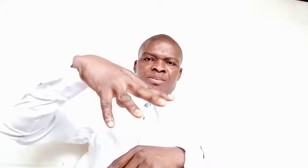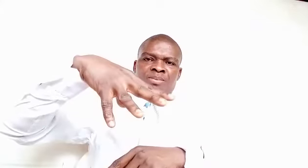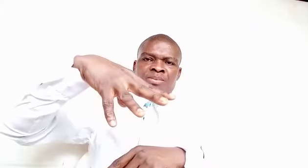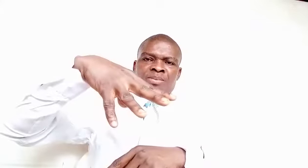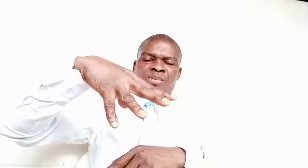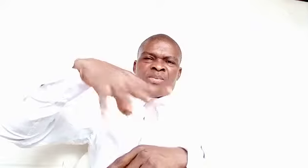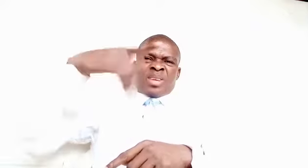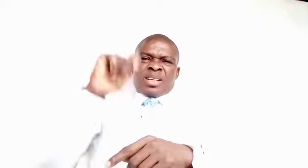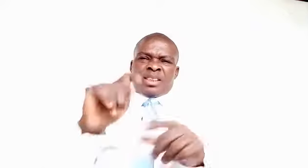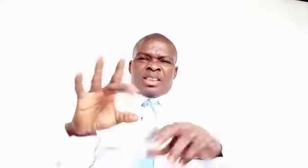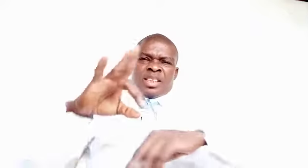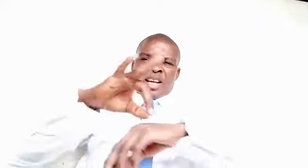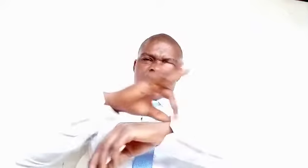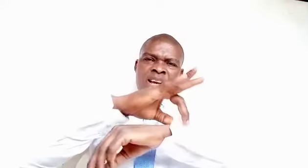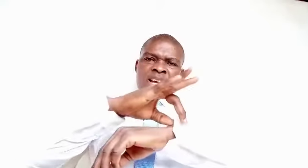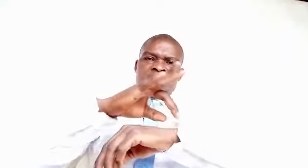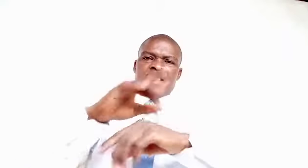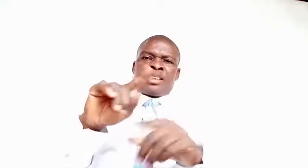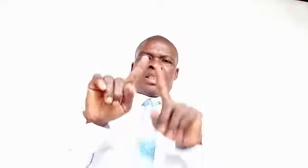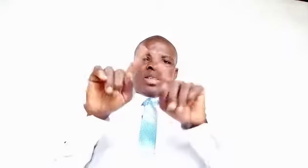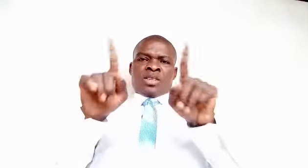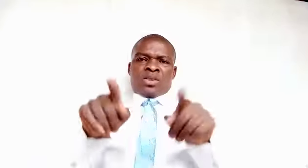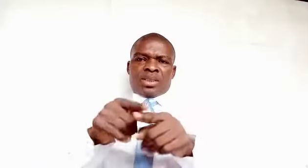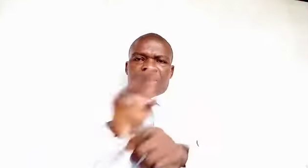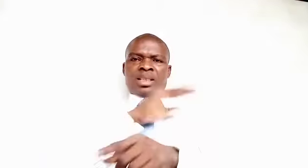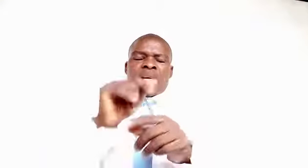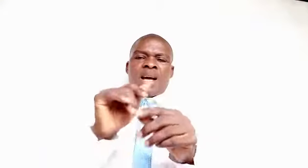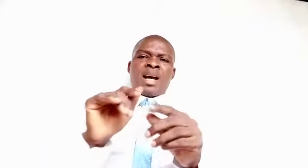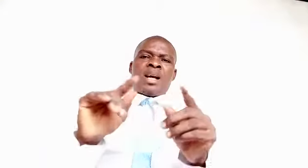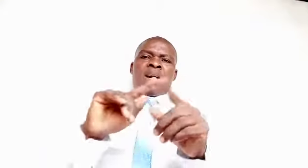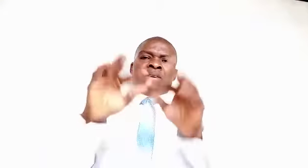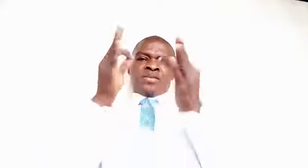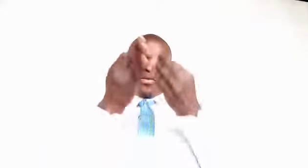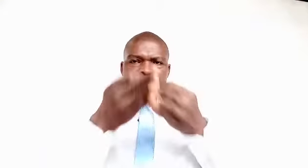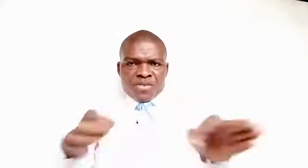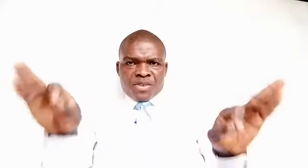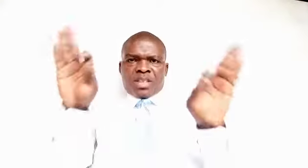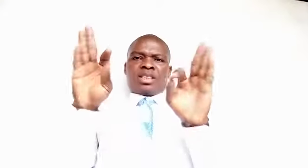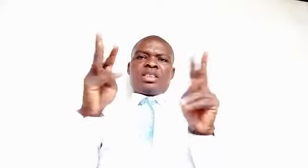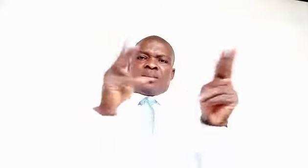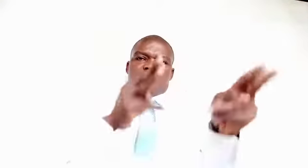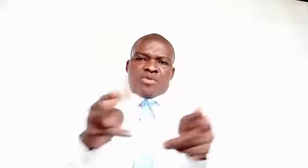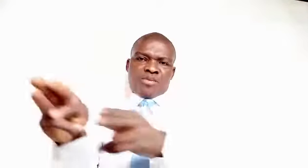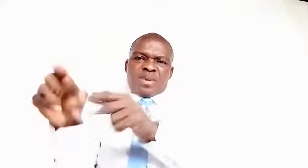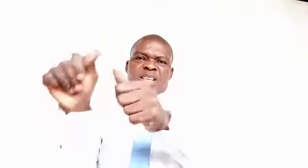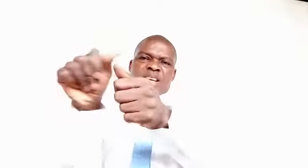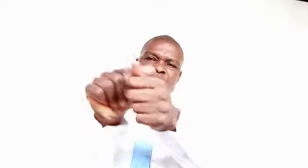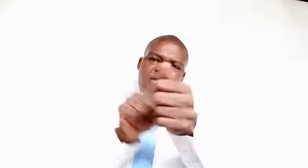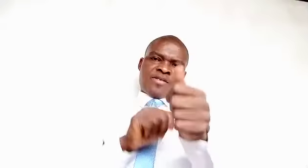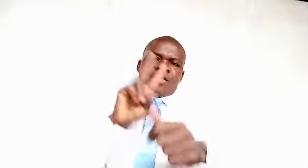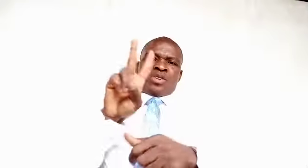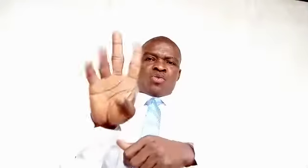The earth rotates and completes its axis every 24 hours.